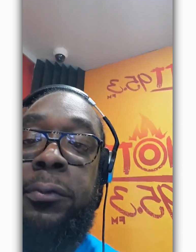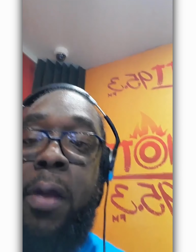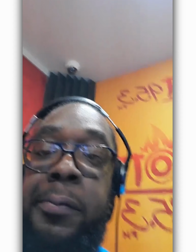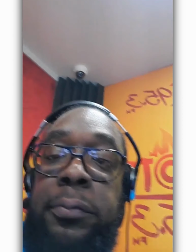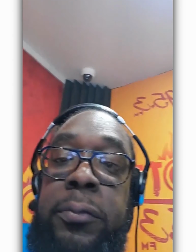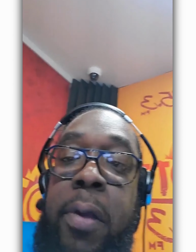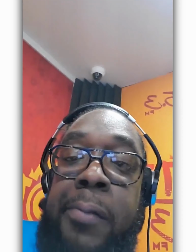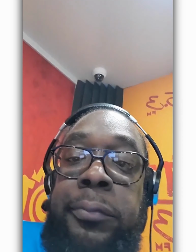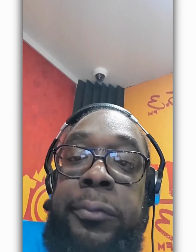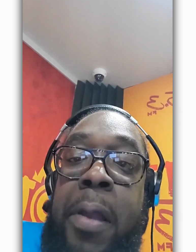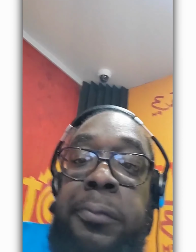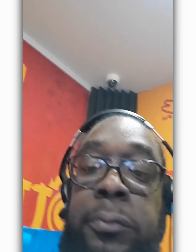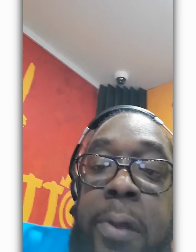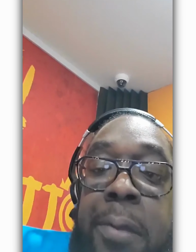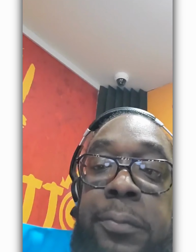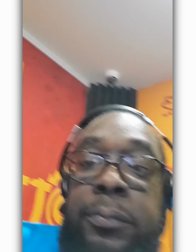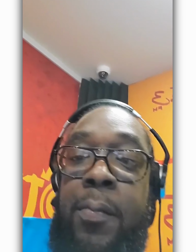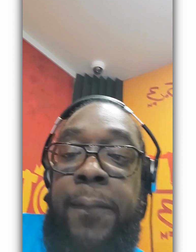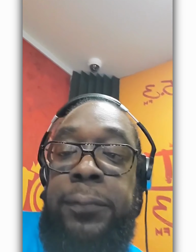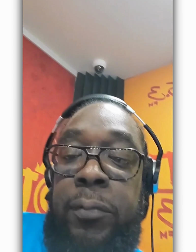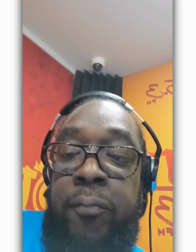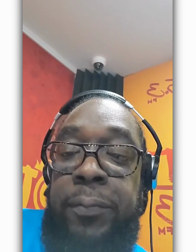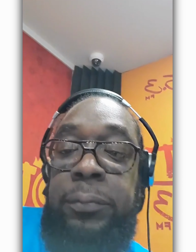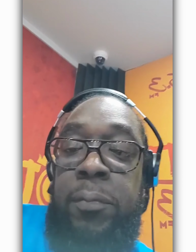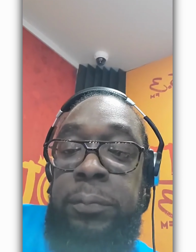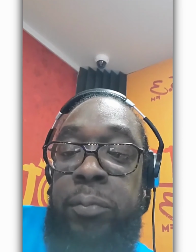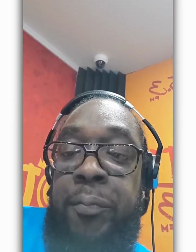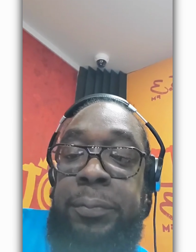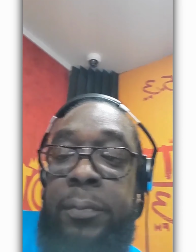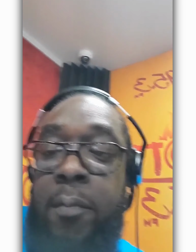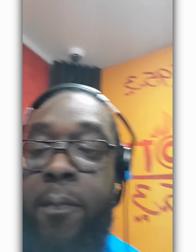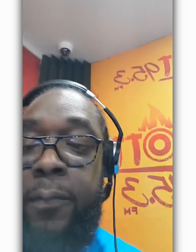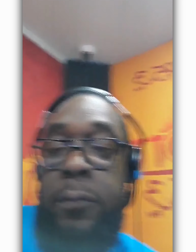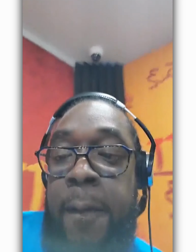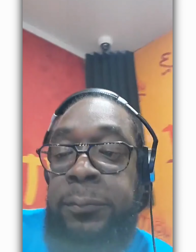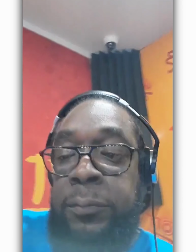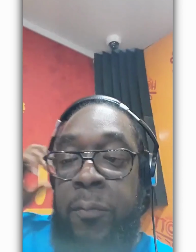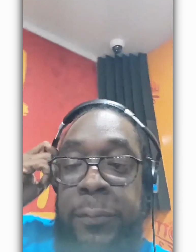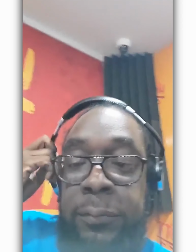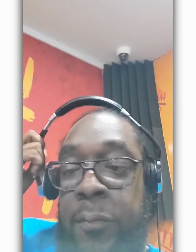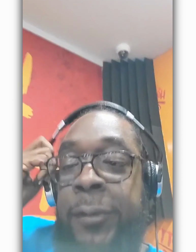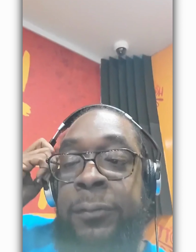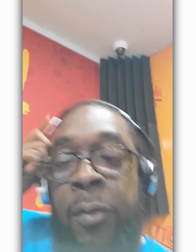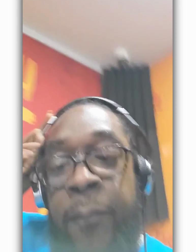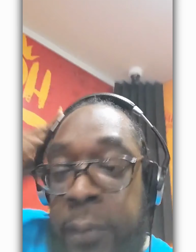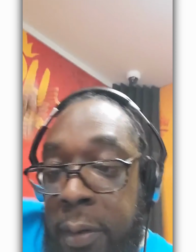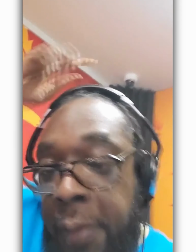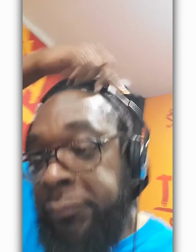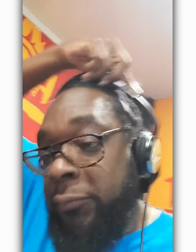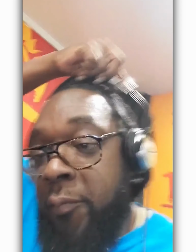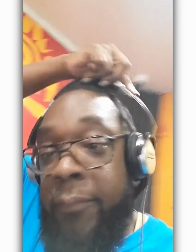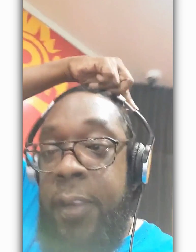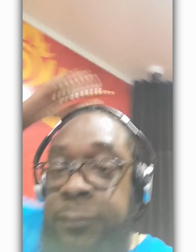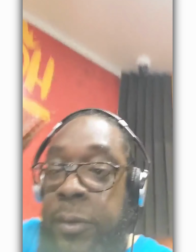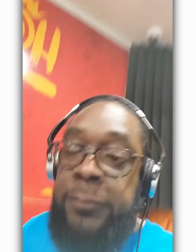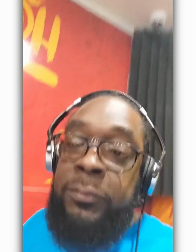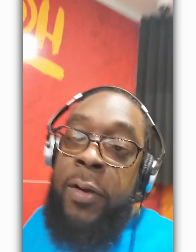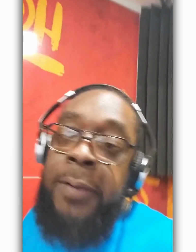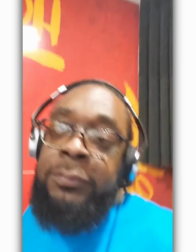who won't stop my shining. And I can see the way, you know me and see the combining. A lot of things I've been through. To express myself, I will amazing than I